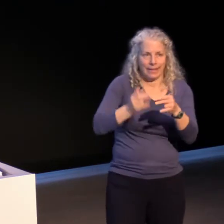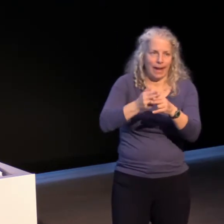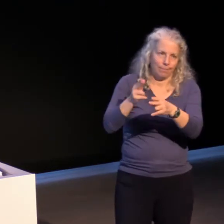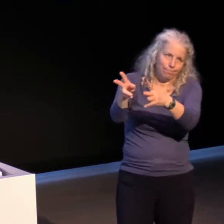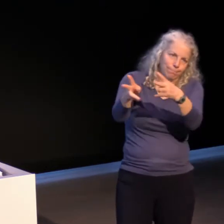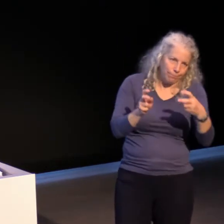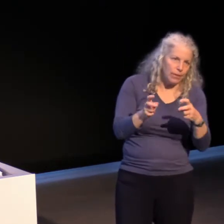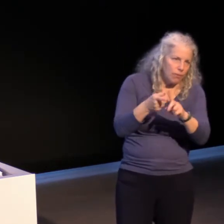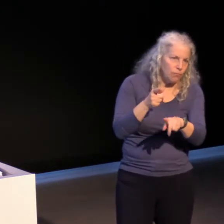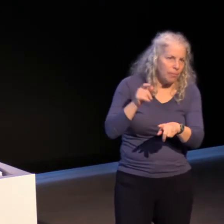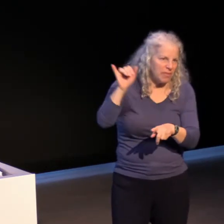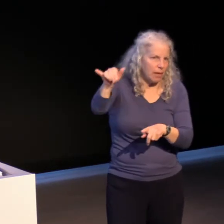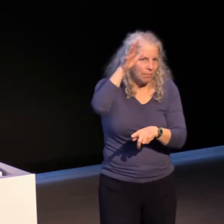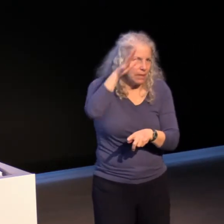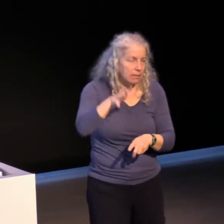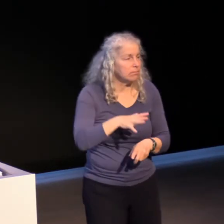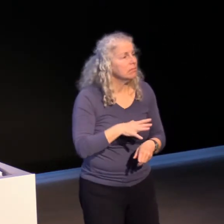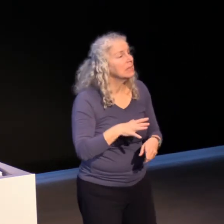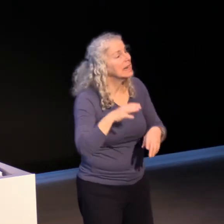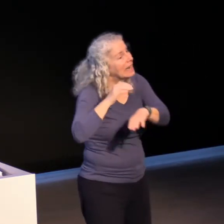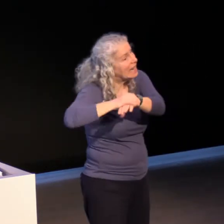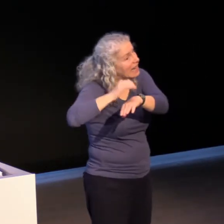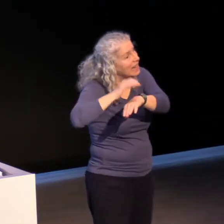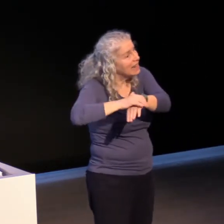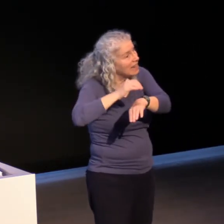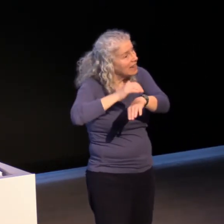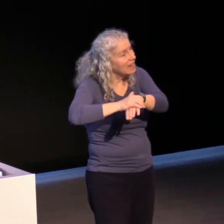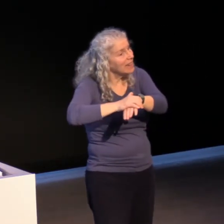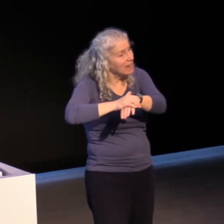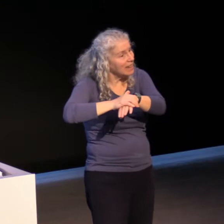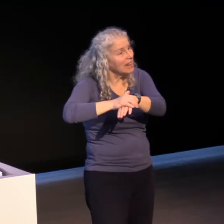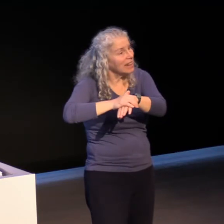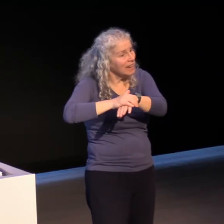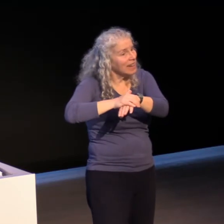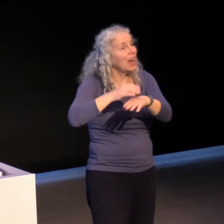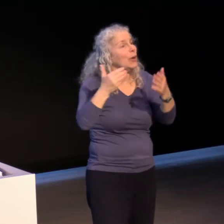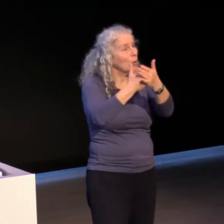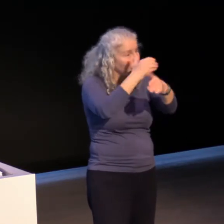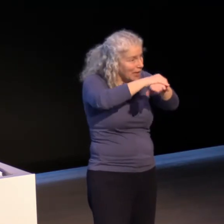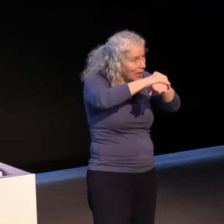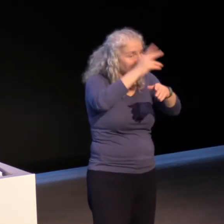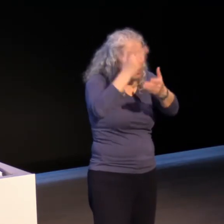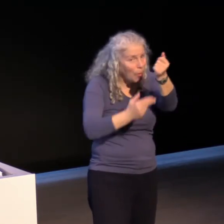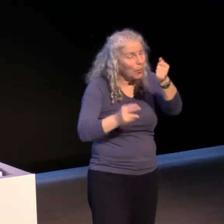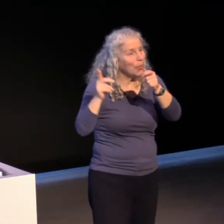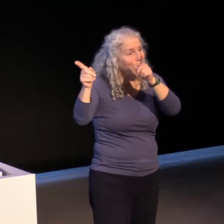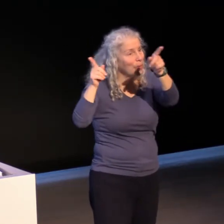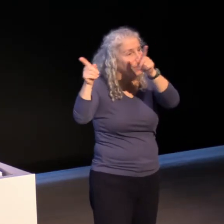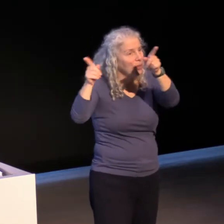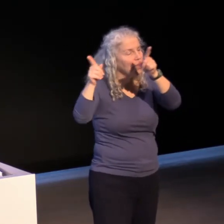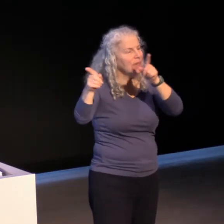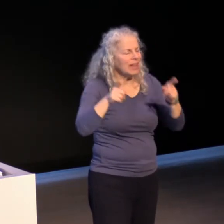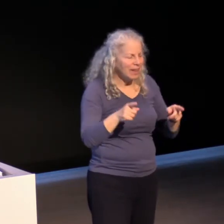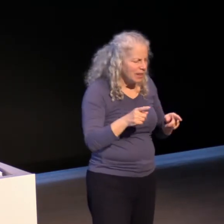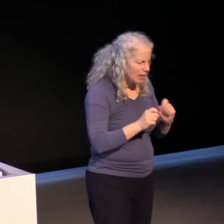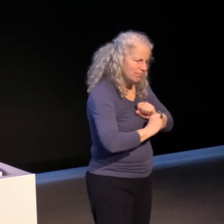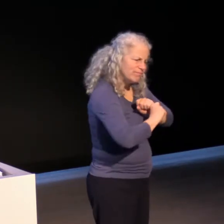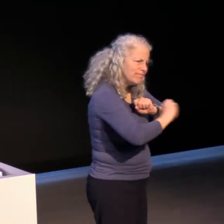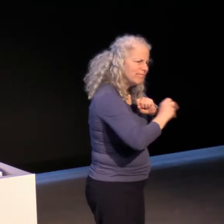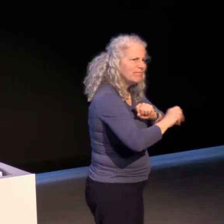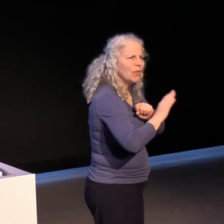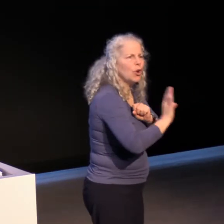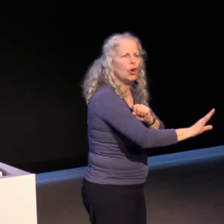Phyllis was celebrated in New England and Old England, where her poetry was published and lauded. She